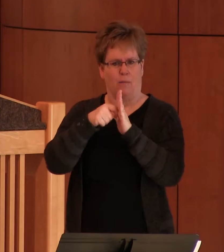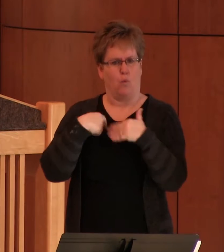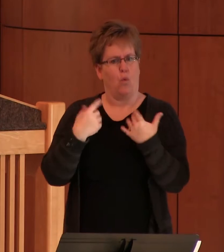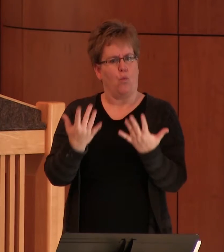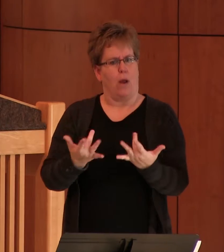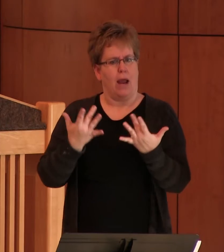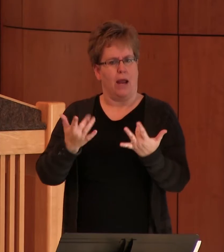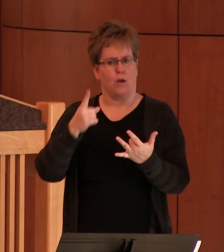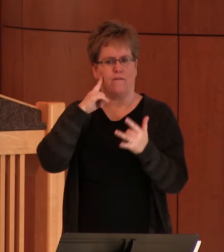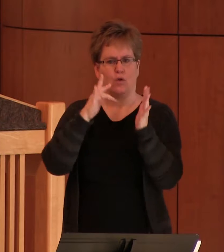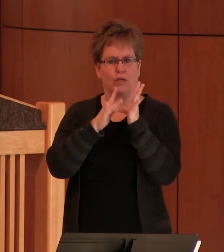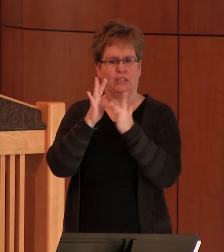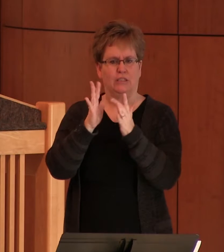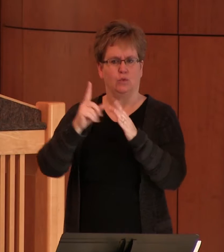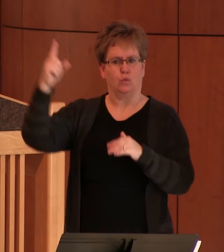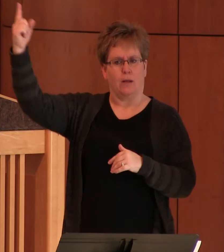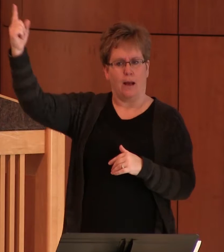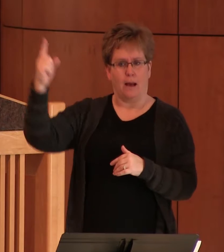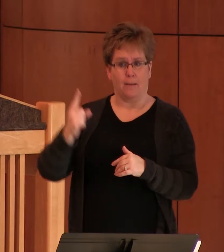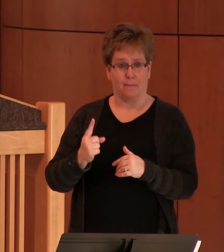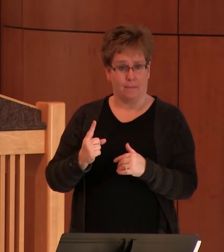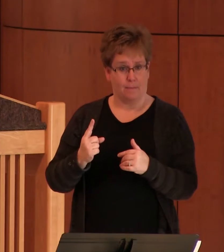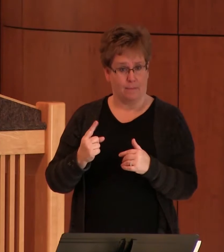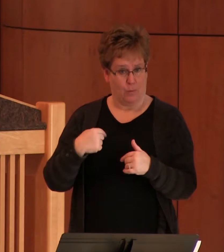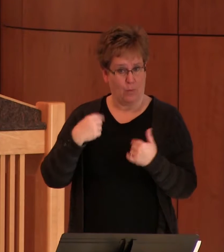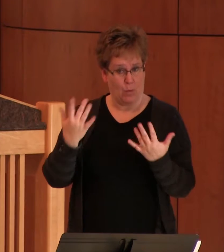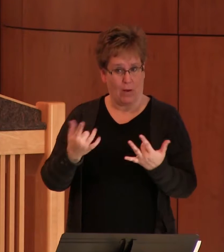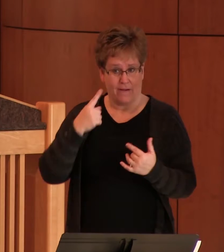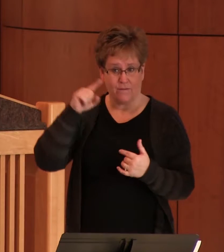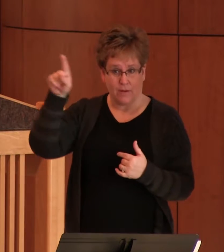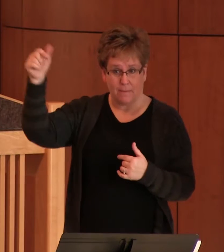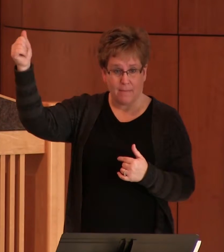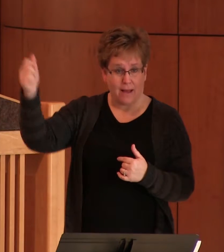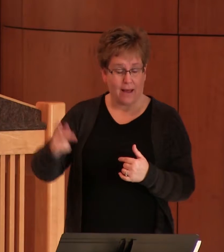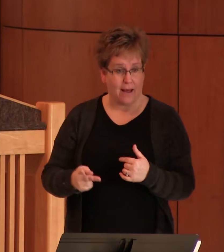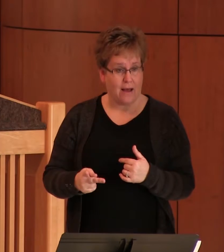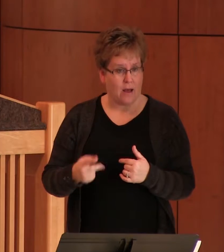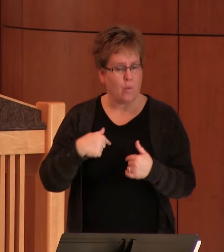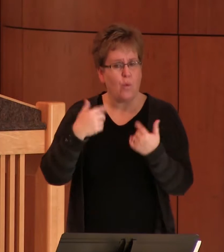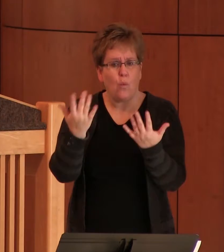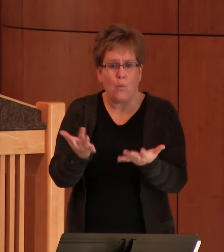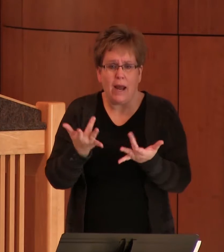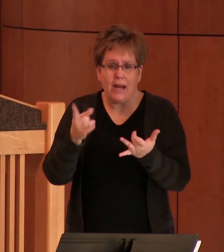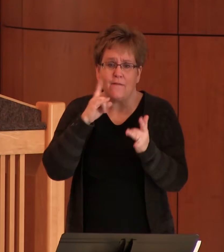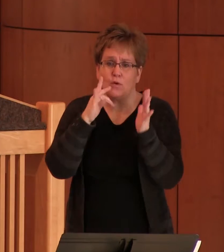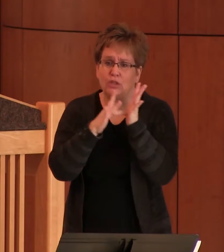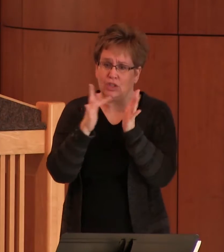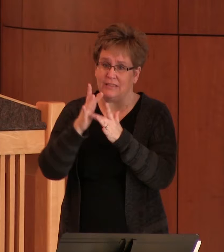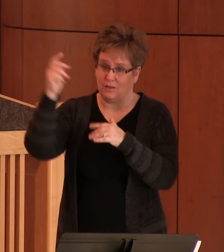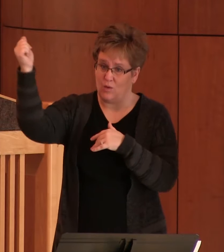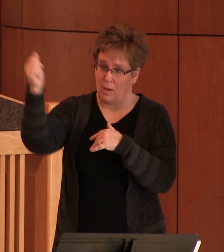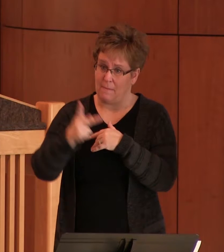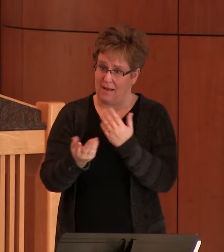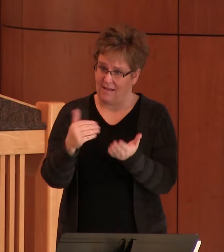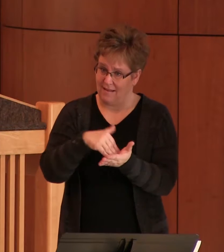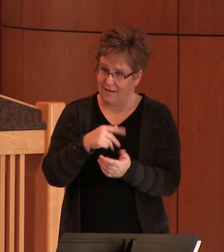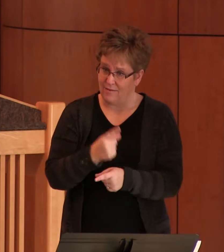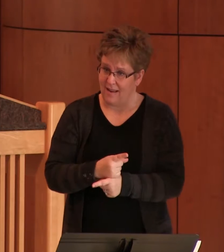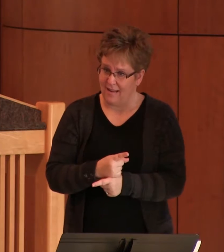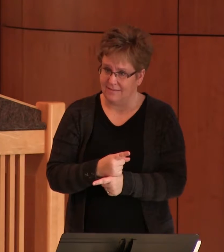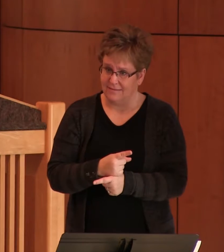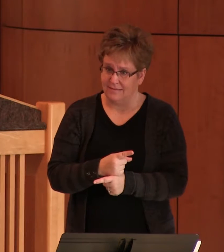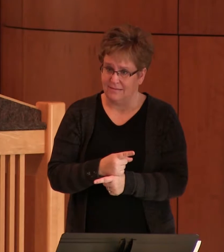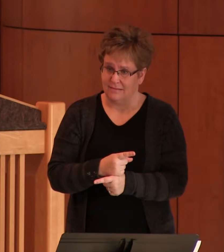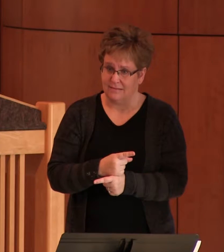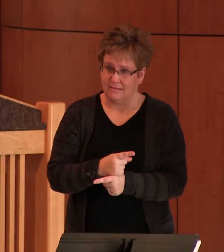our Master and our King to return, as we await for Jesus to come back once again,